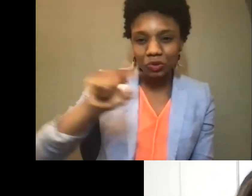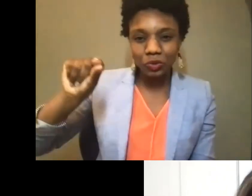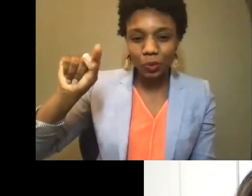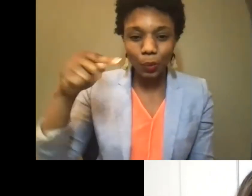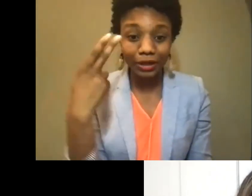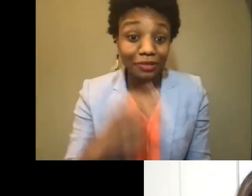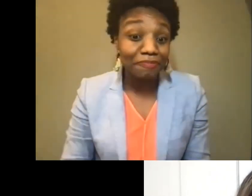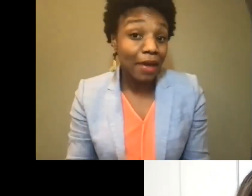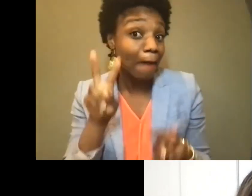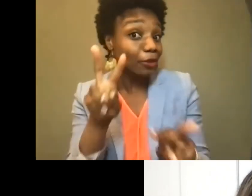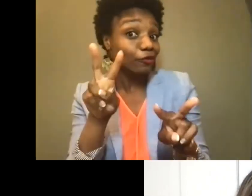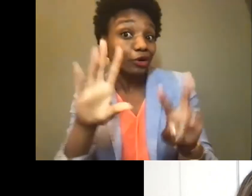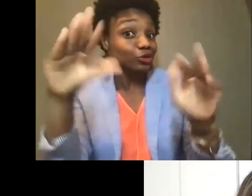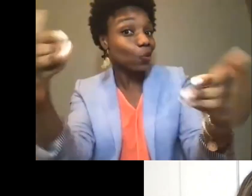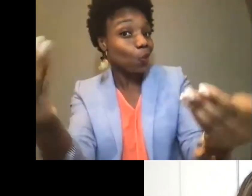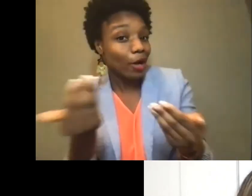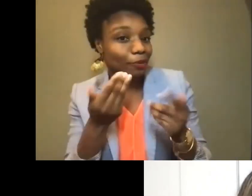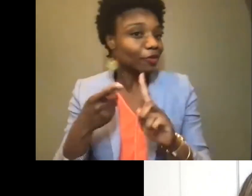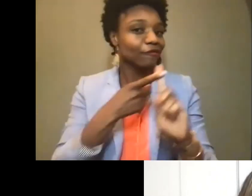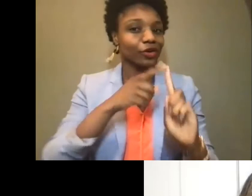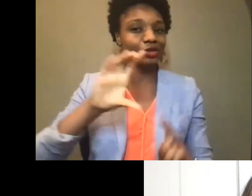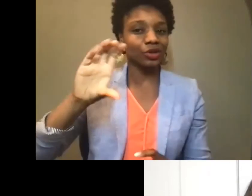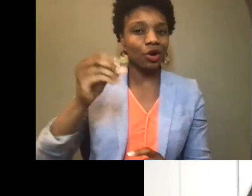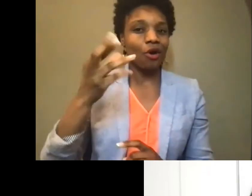forward to welcoming this first cohort. So.